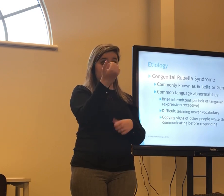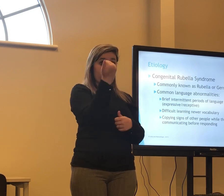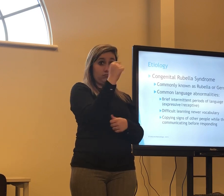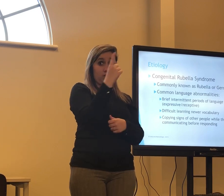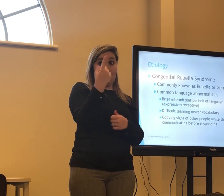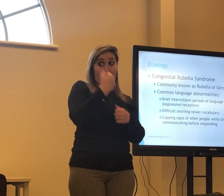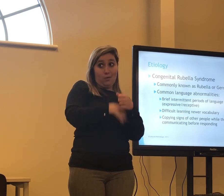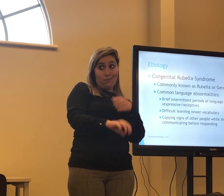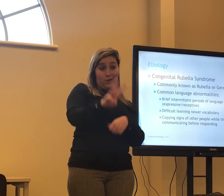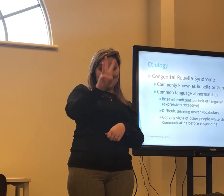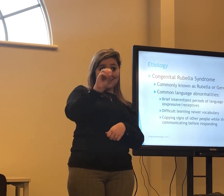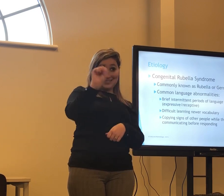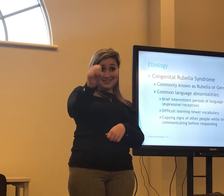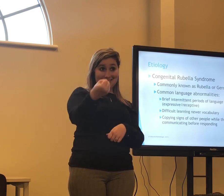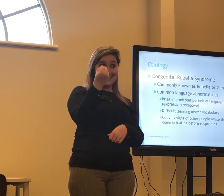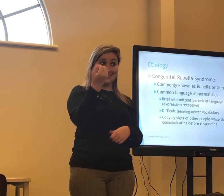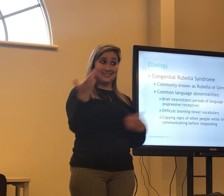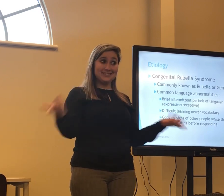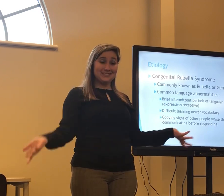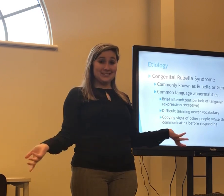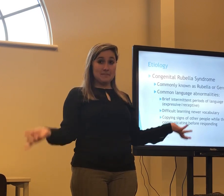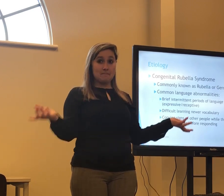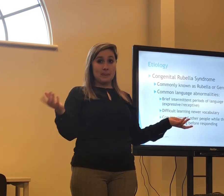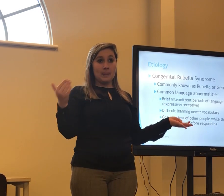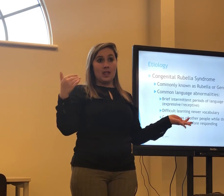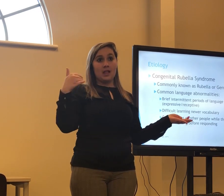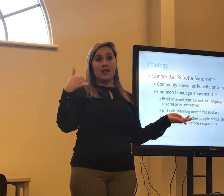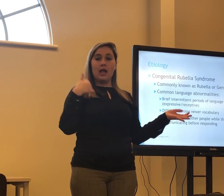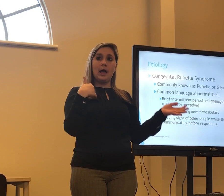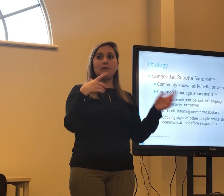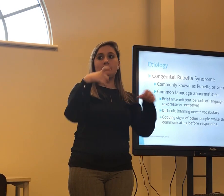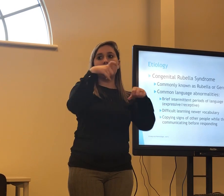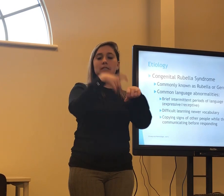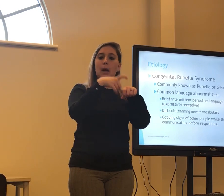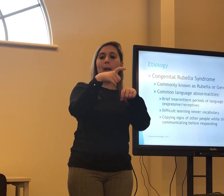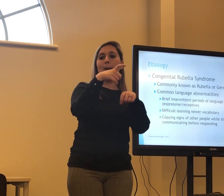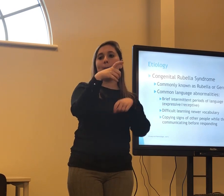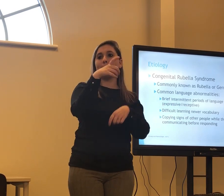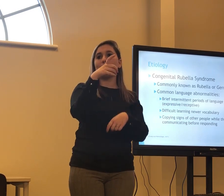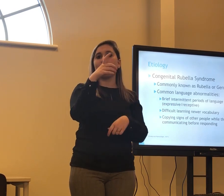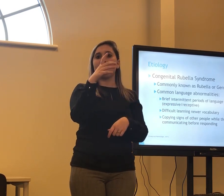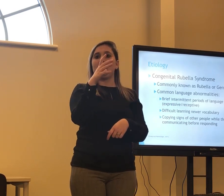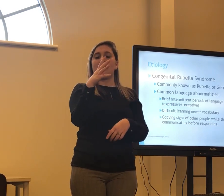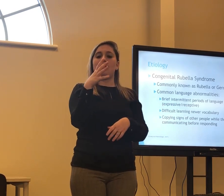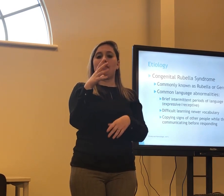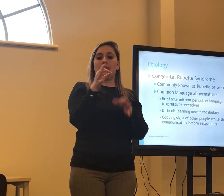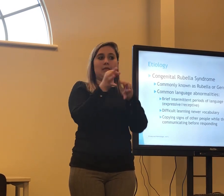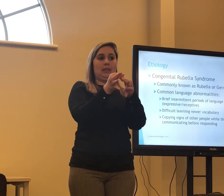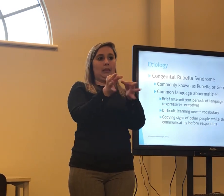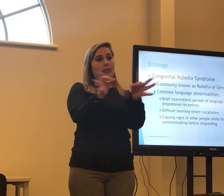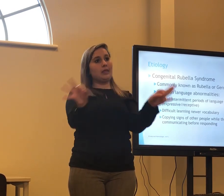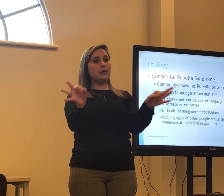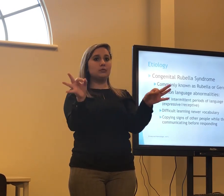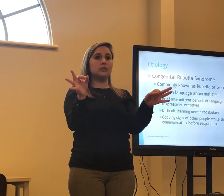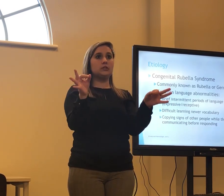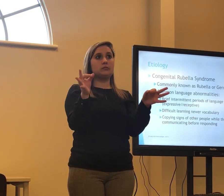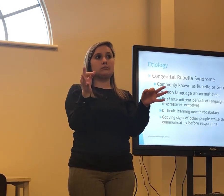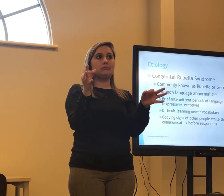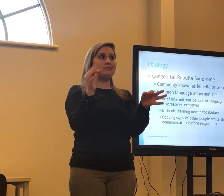So you'll have brief periods of where their language will just not make sense.